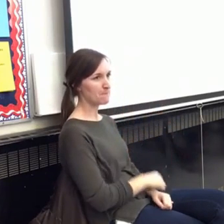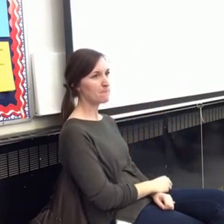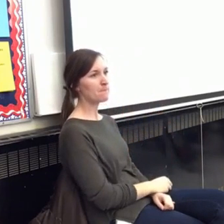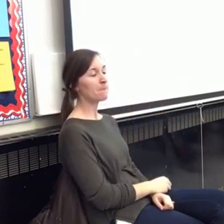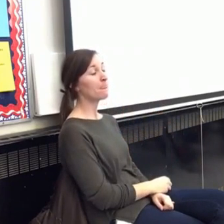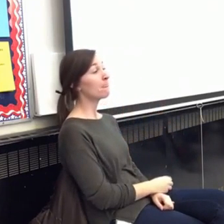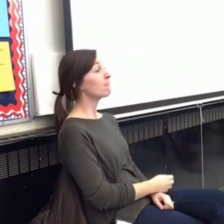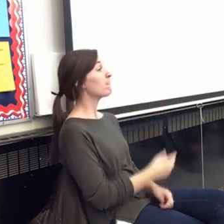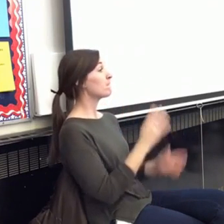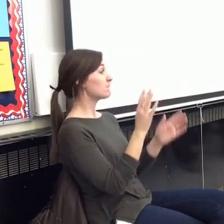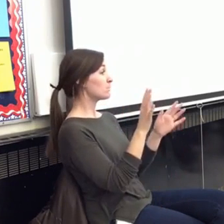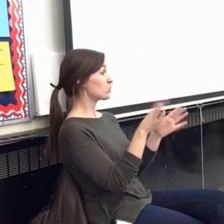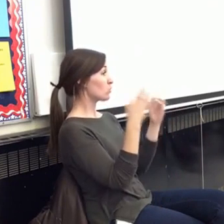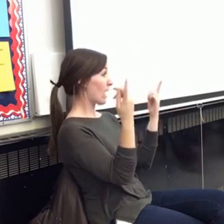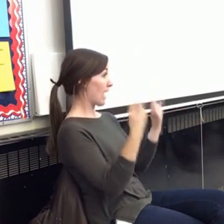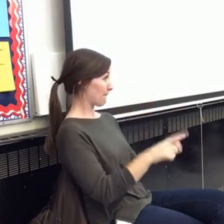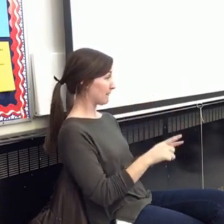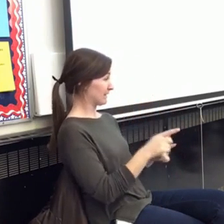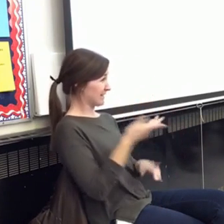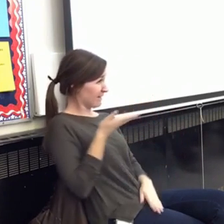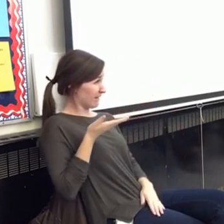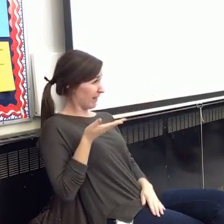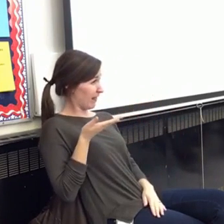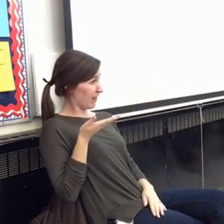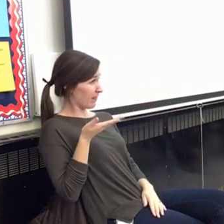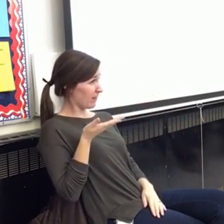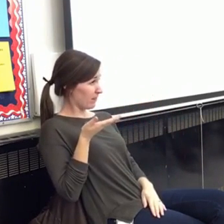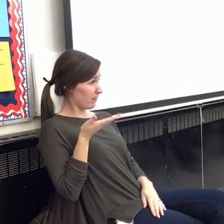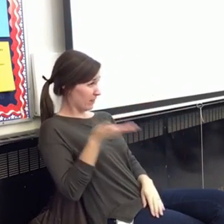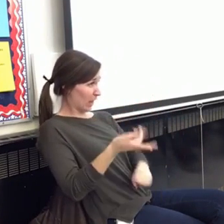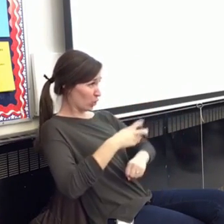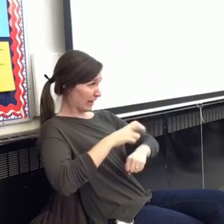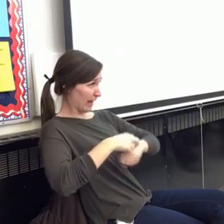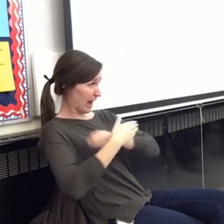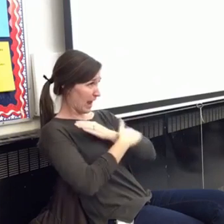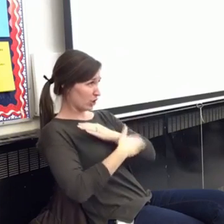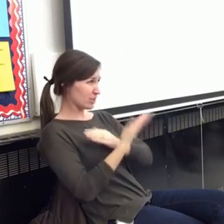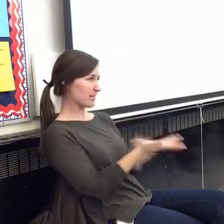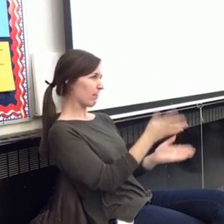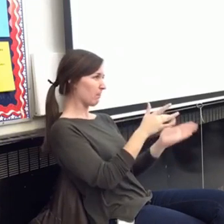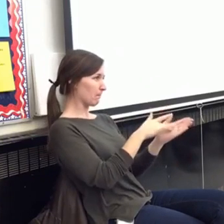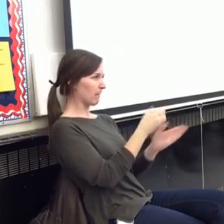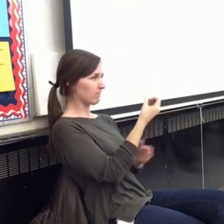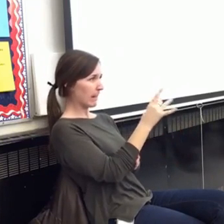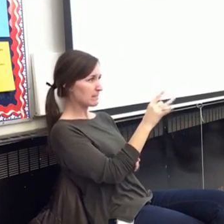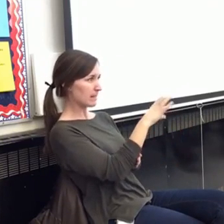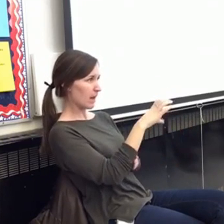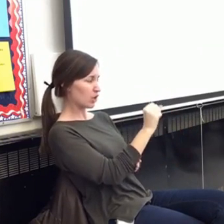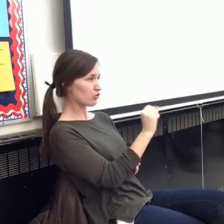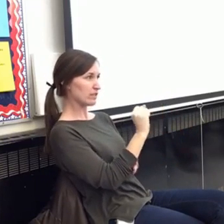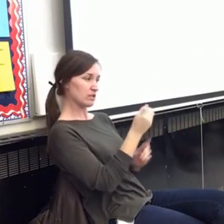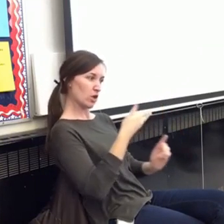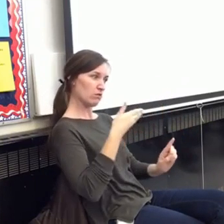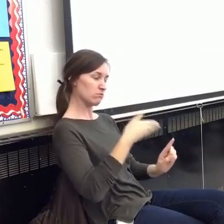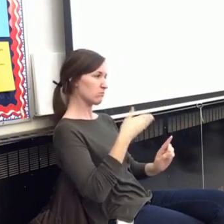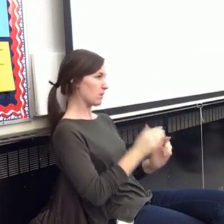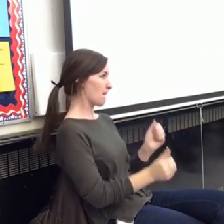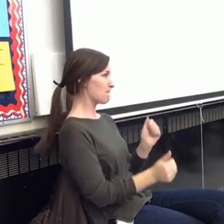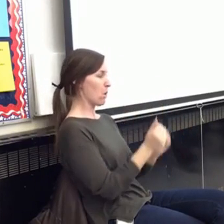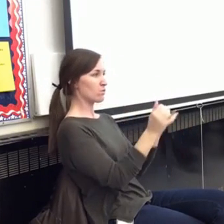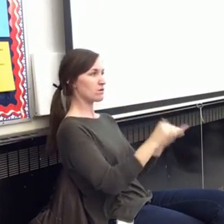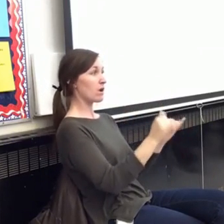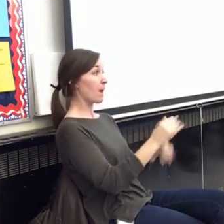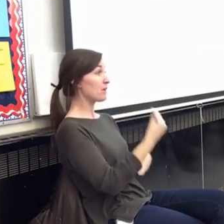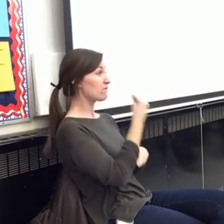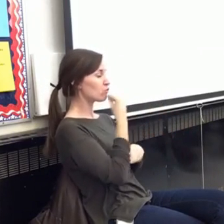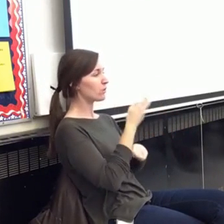Now, what happens is, in Ireland, in the mid-1800s, there's a staple food product, and it's going to be potatoes. And what's going to happen is there's